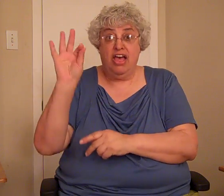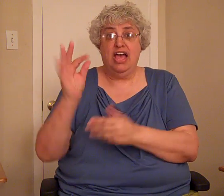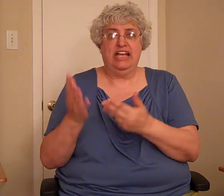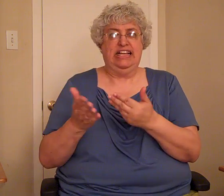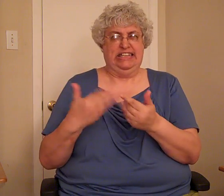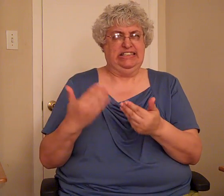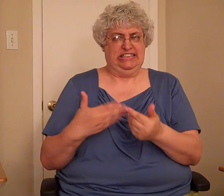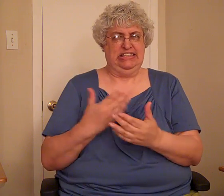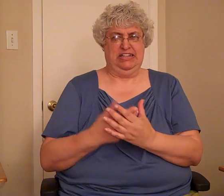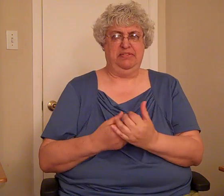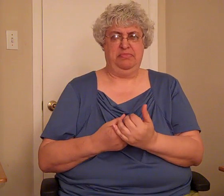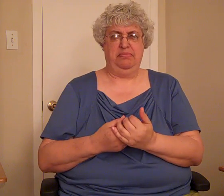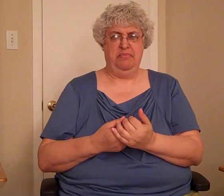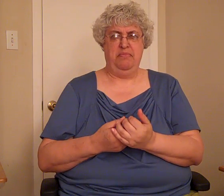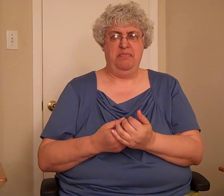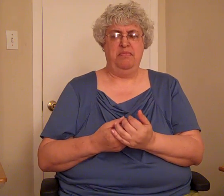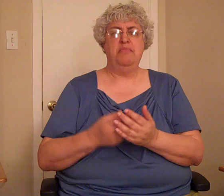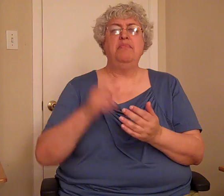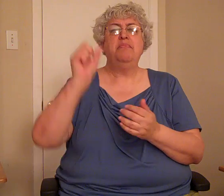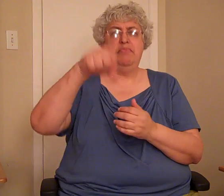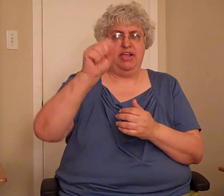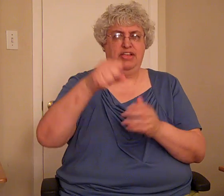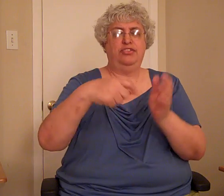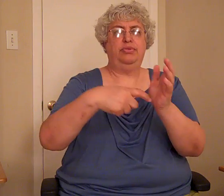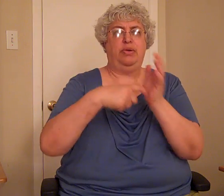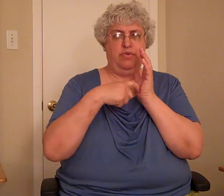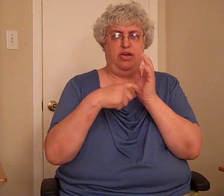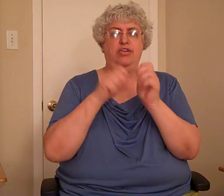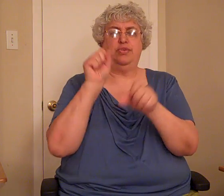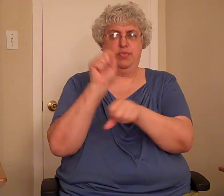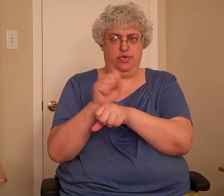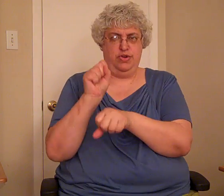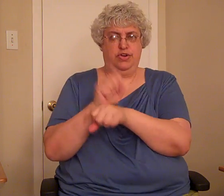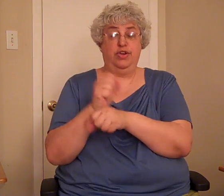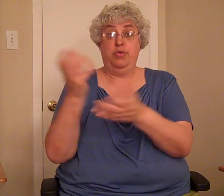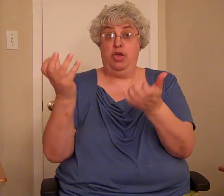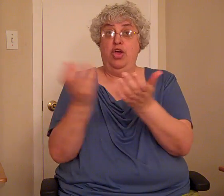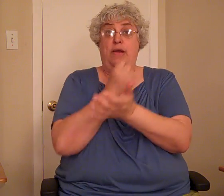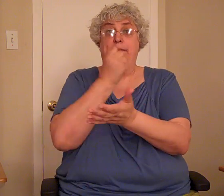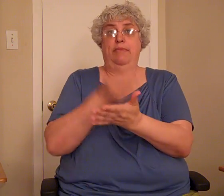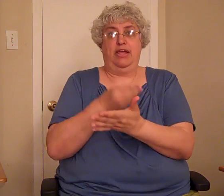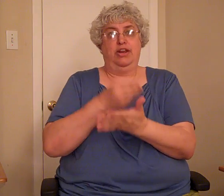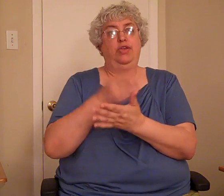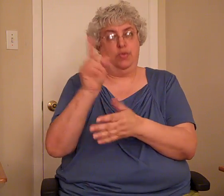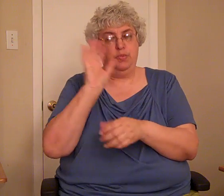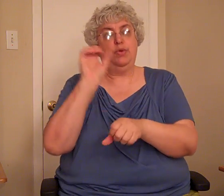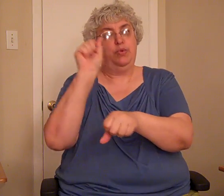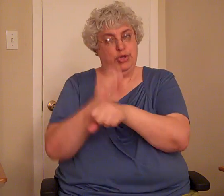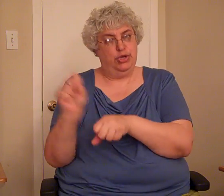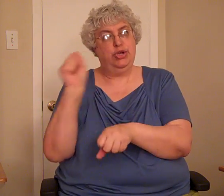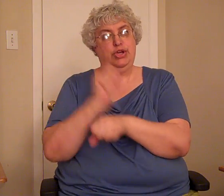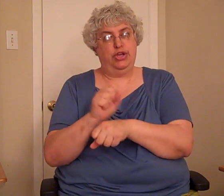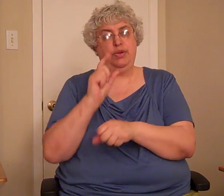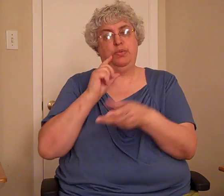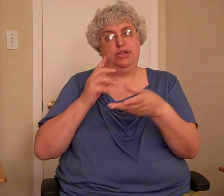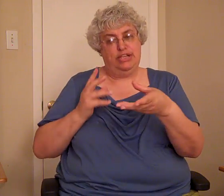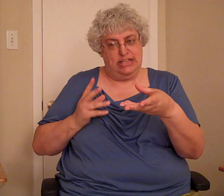tough. Yes, it requires work. If you're going to make money in this business, you are going to work. You're going to expend energy.